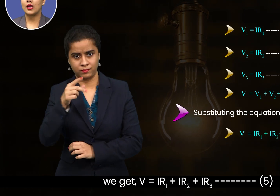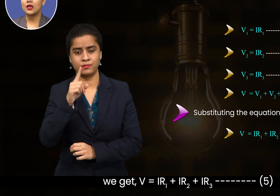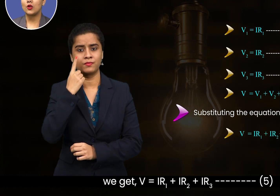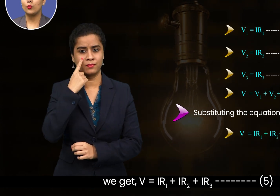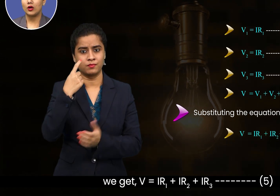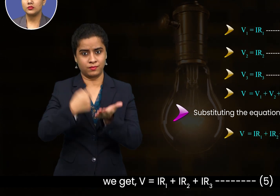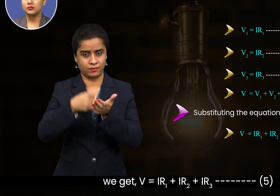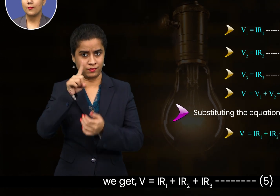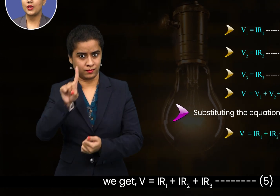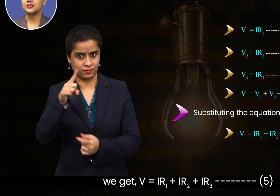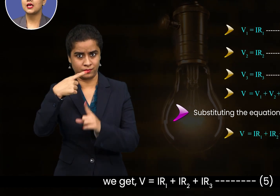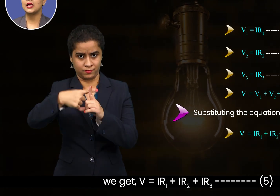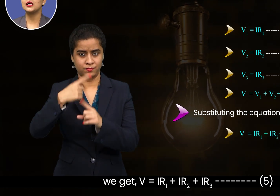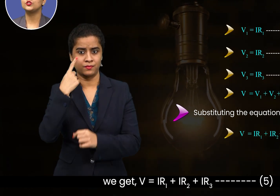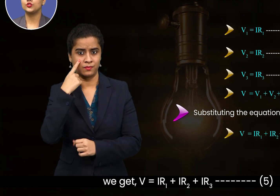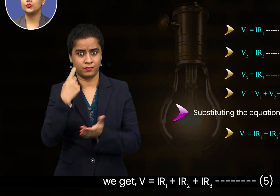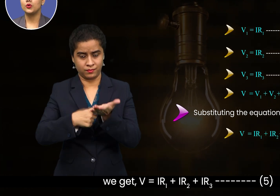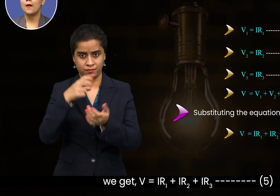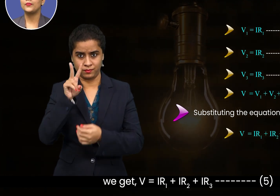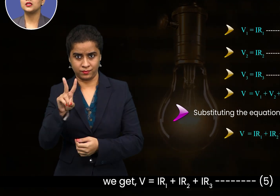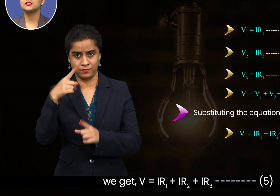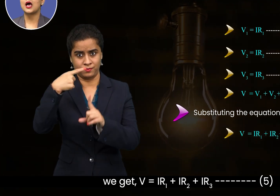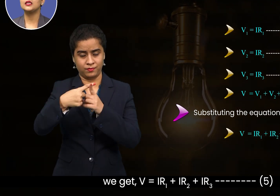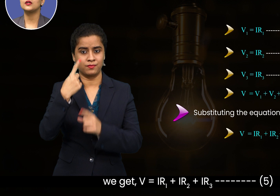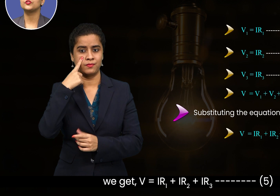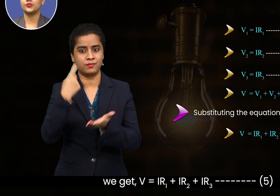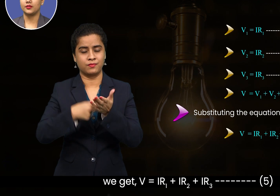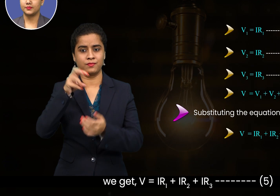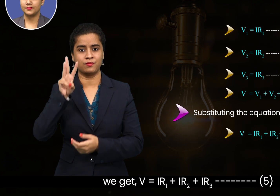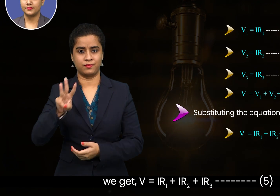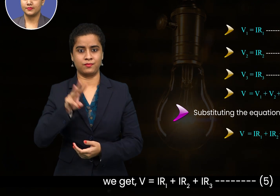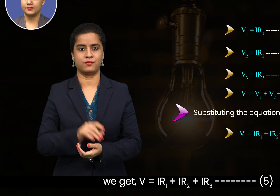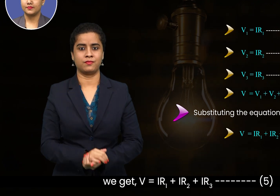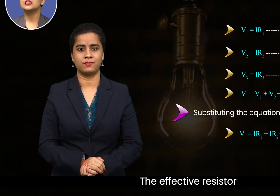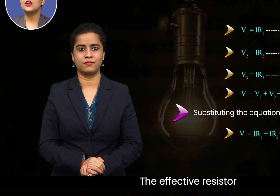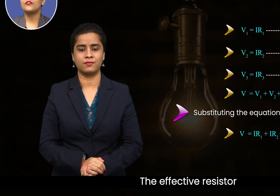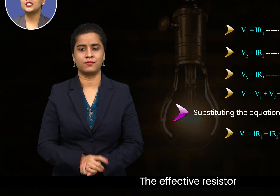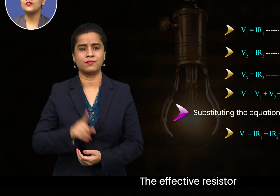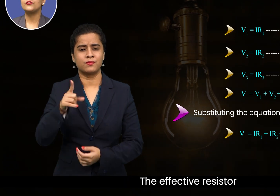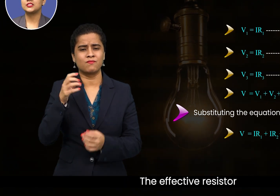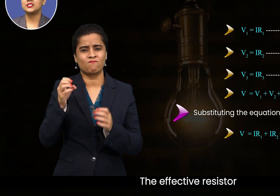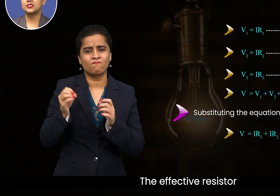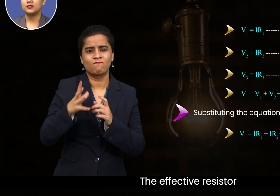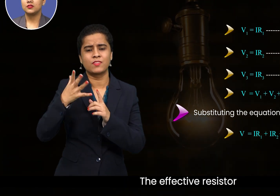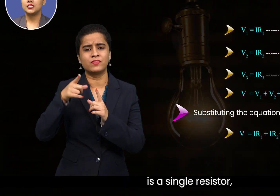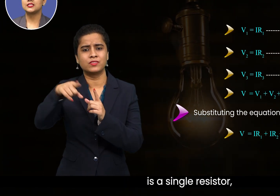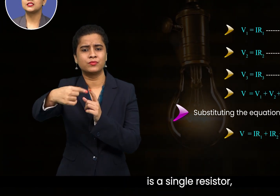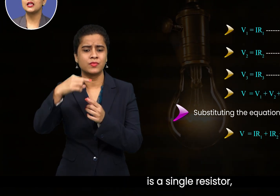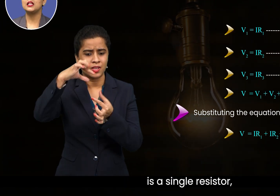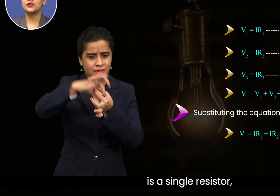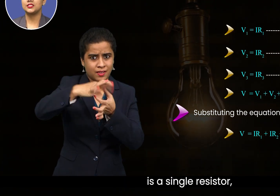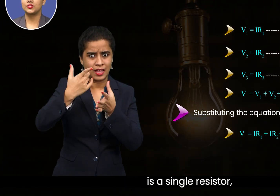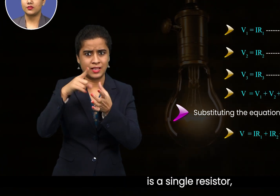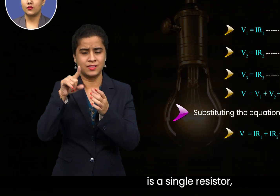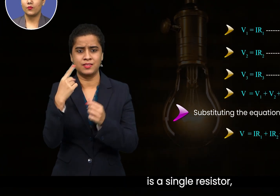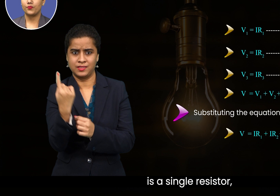to IR1 plus IR2 plus IR3. The effective resistor is a